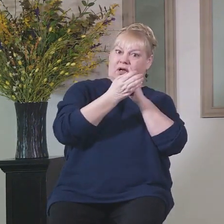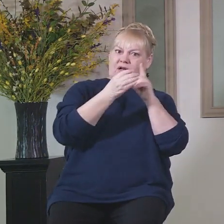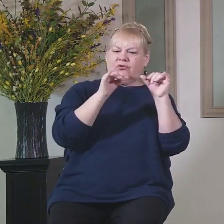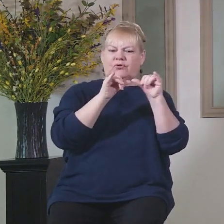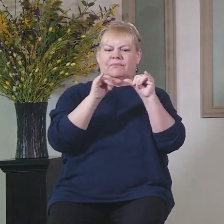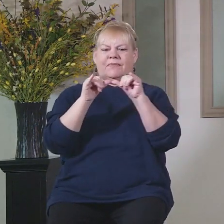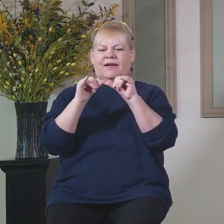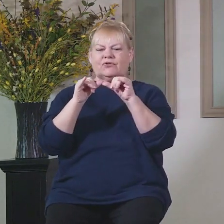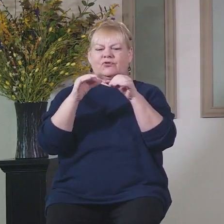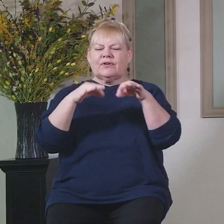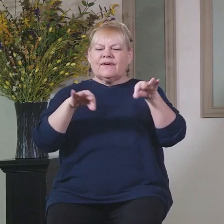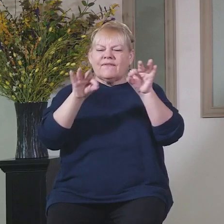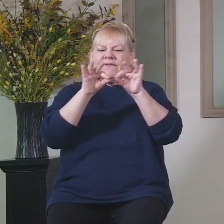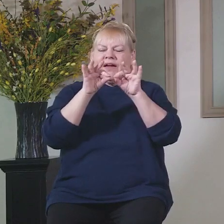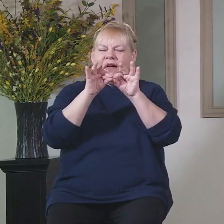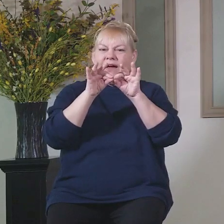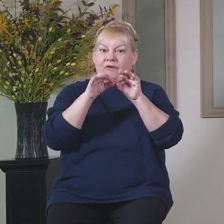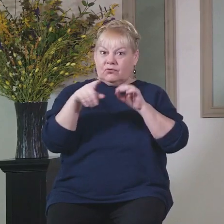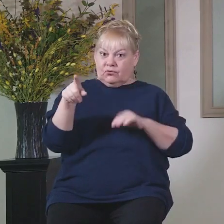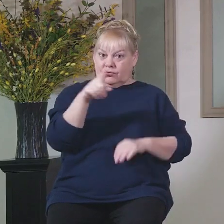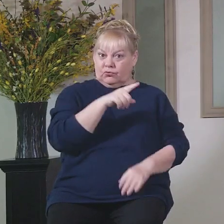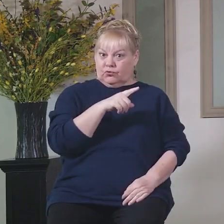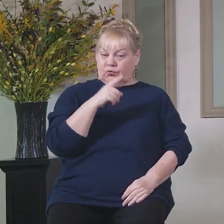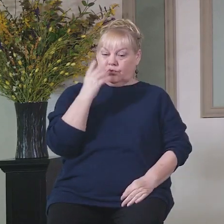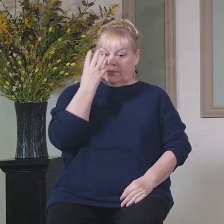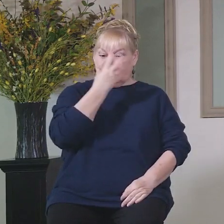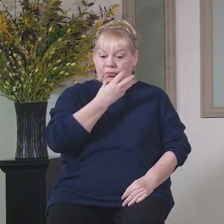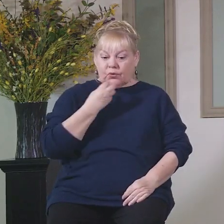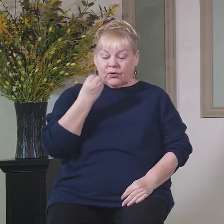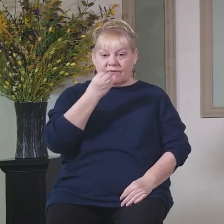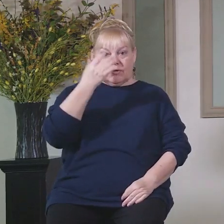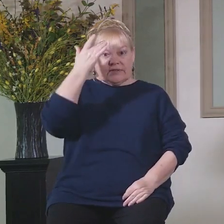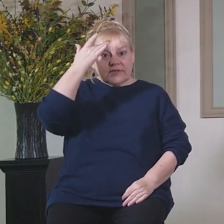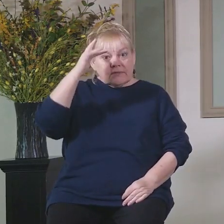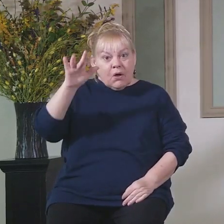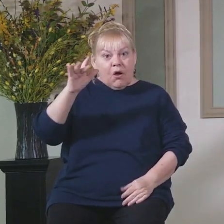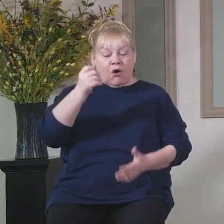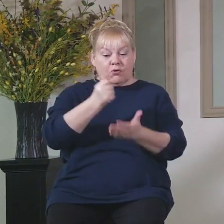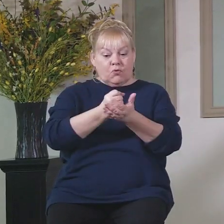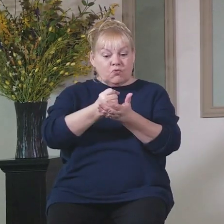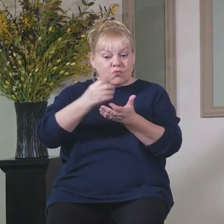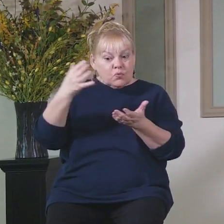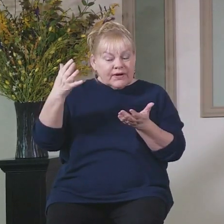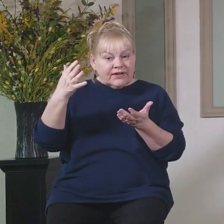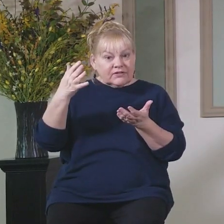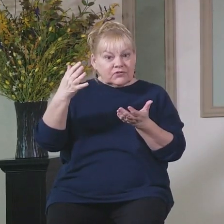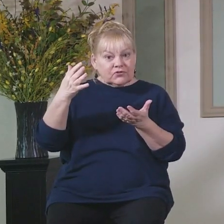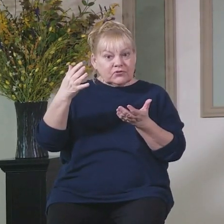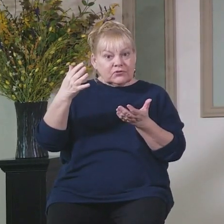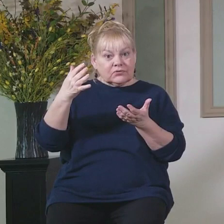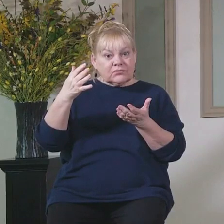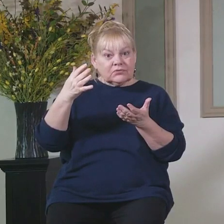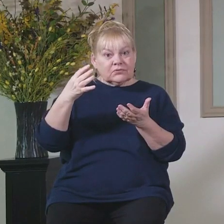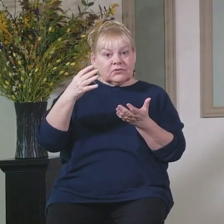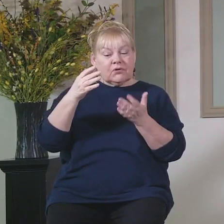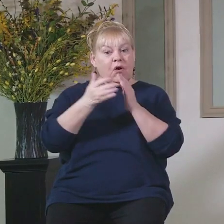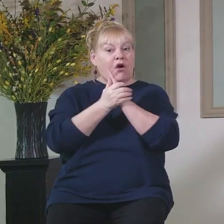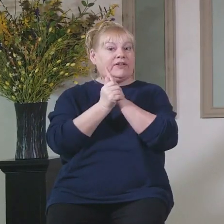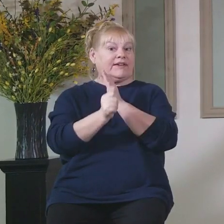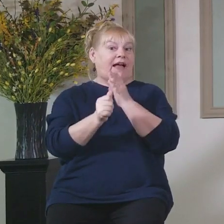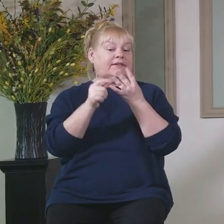measures value and worth. Are you good looking? Are you smart? Are you rich? Are you